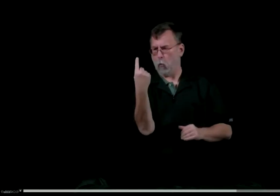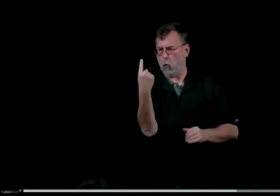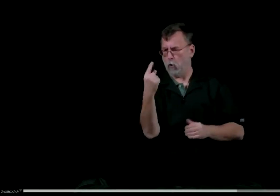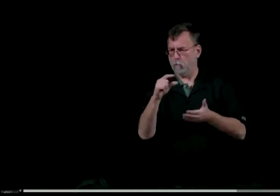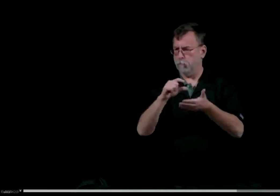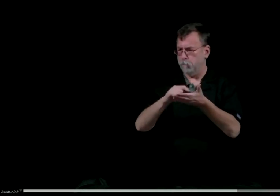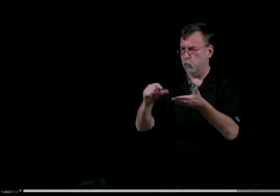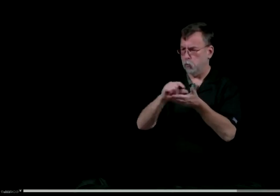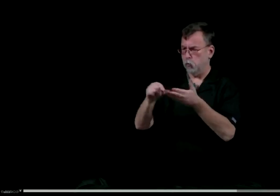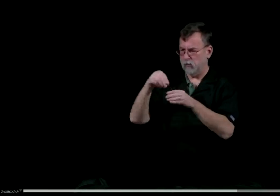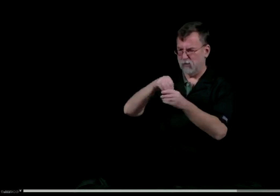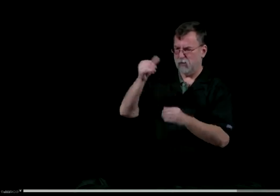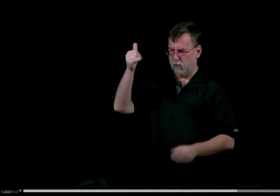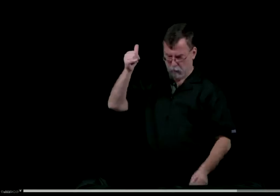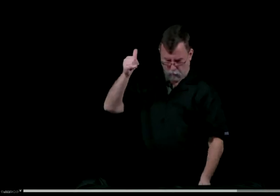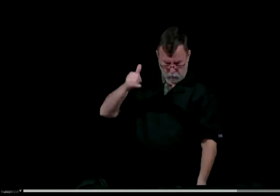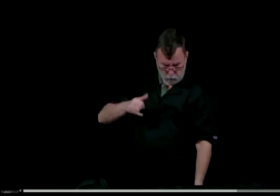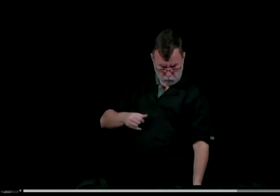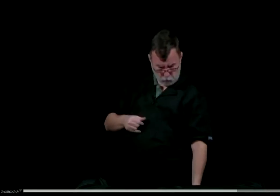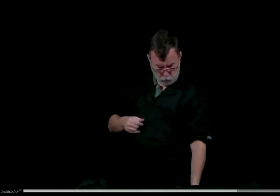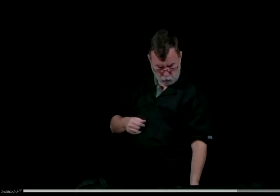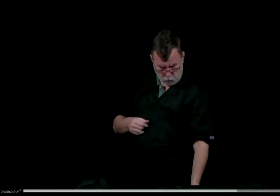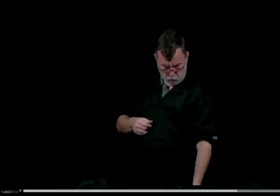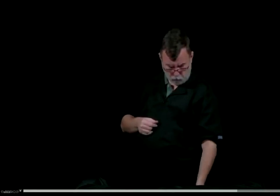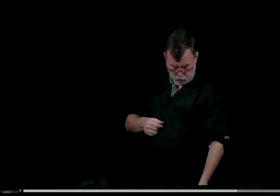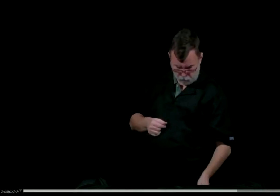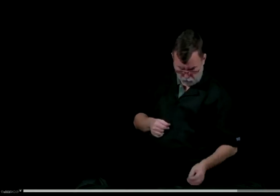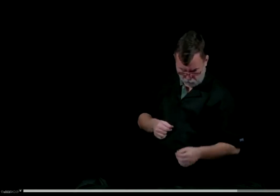Now, I want to show you another verse highlighted.